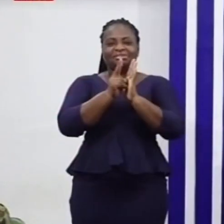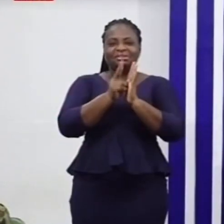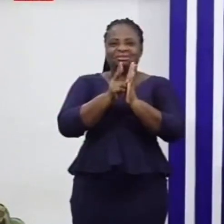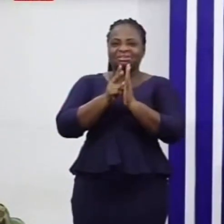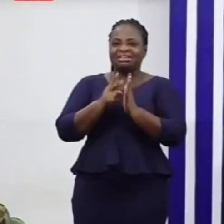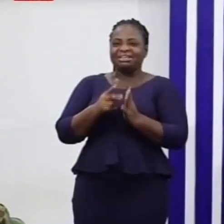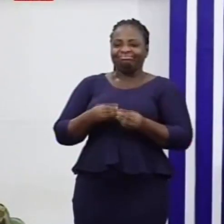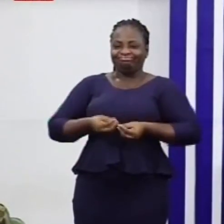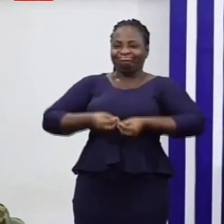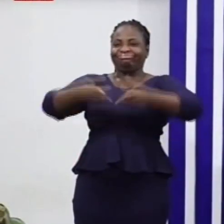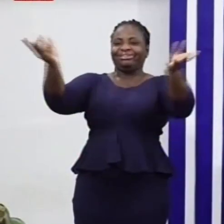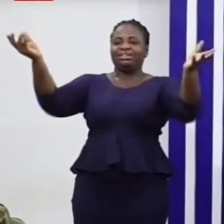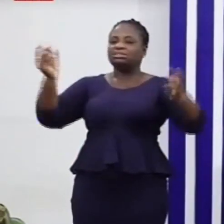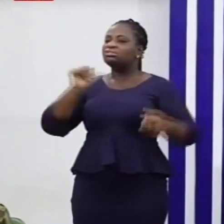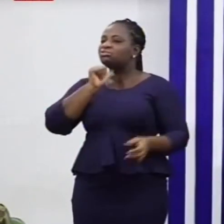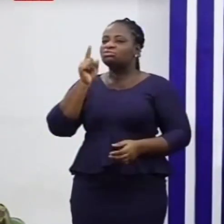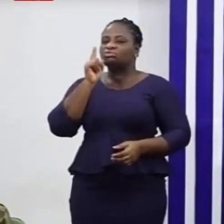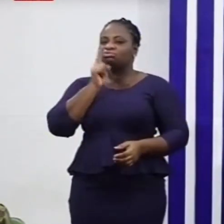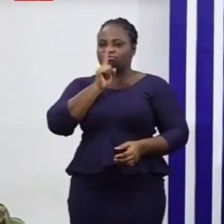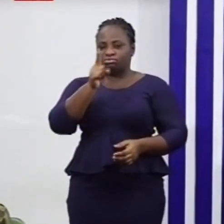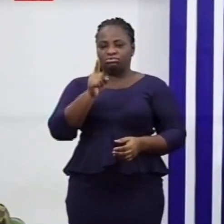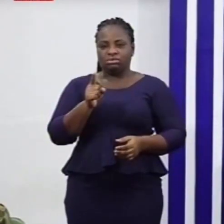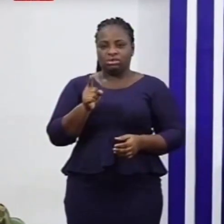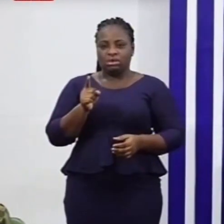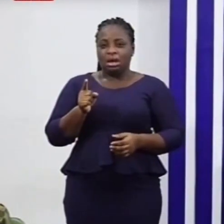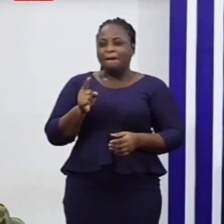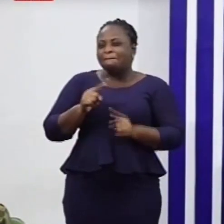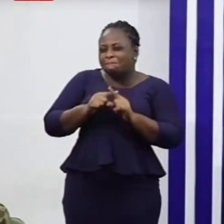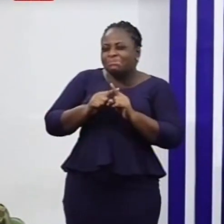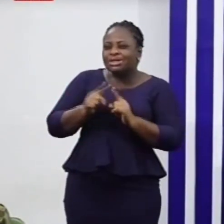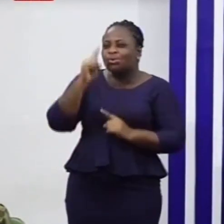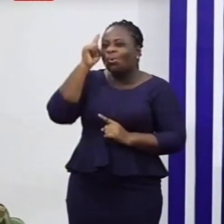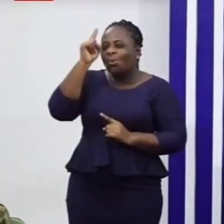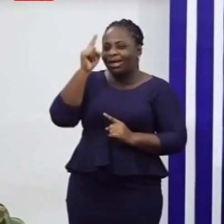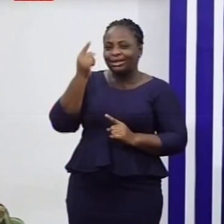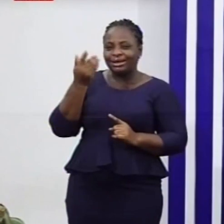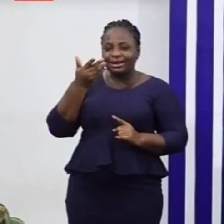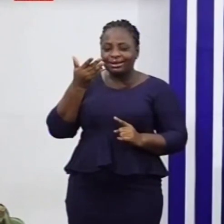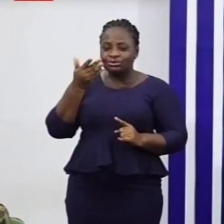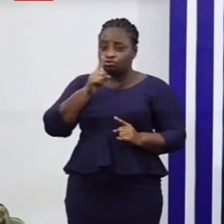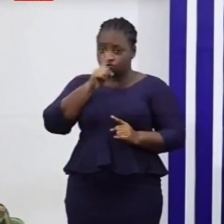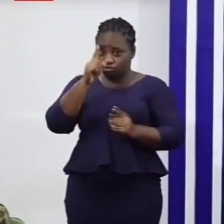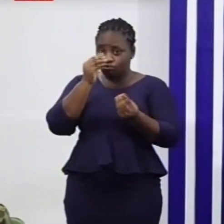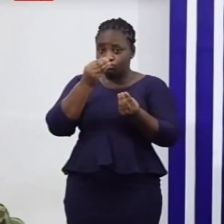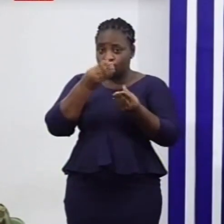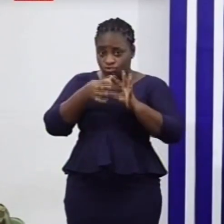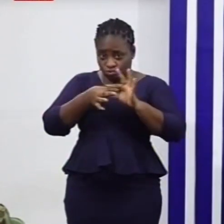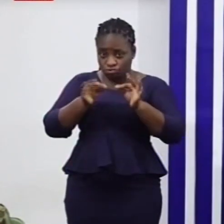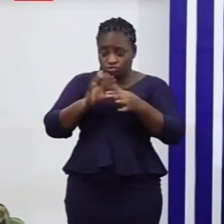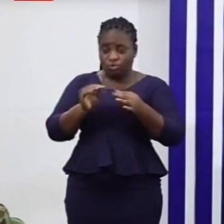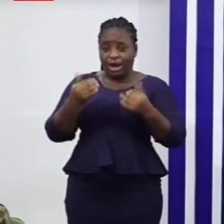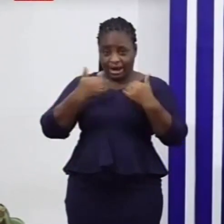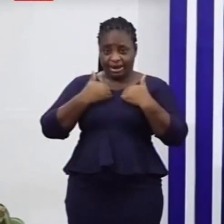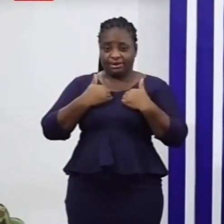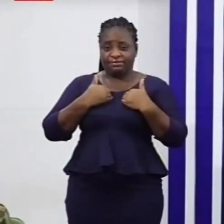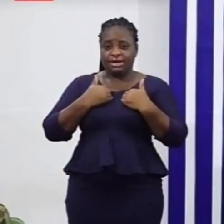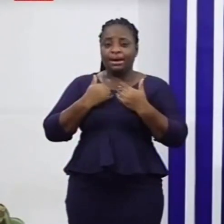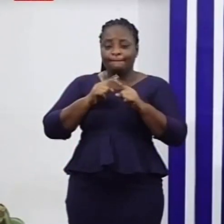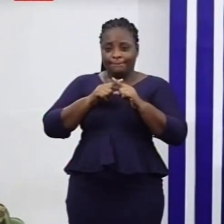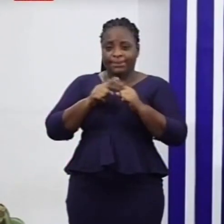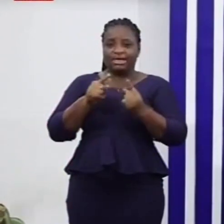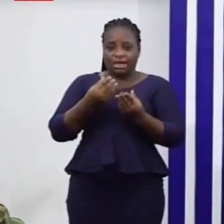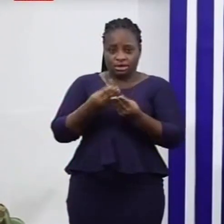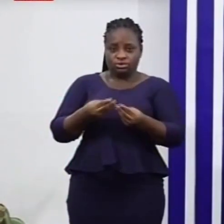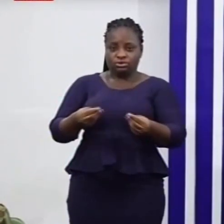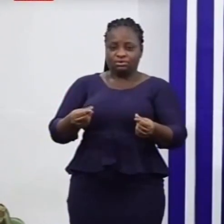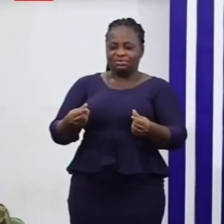kre de nokre omne se anye kra omunim se ba ko asia omohwe na omodi ehujuma but generally no